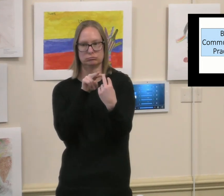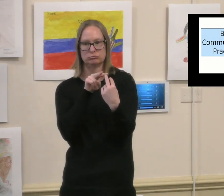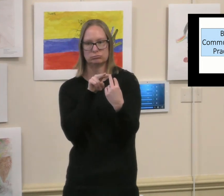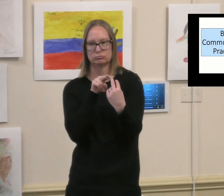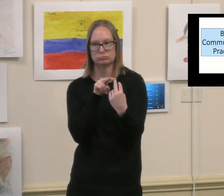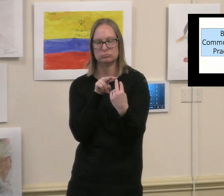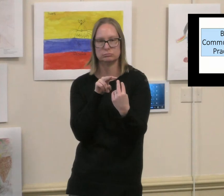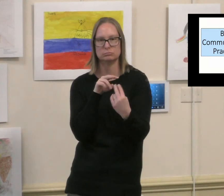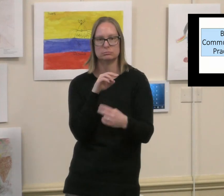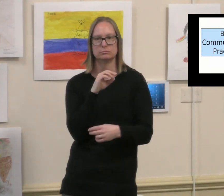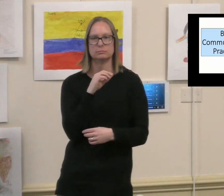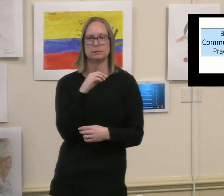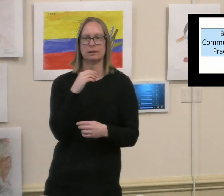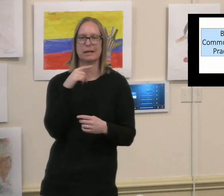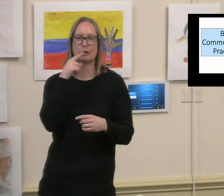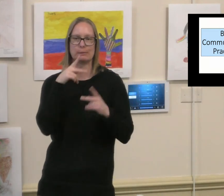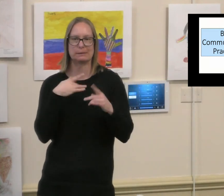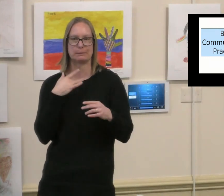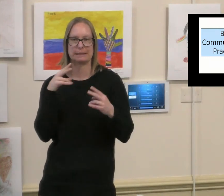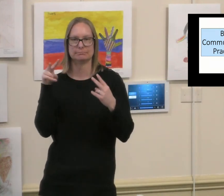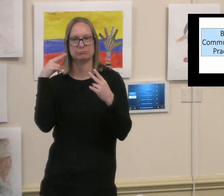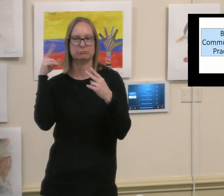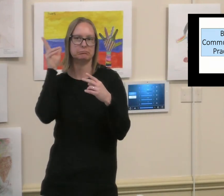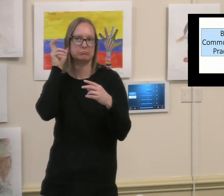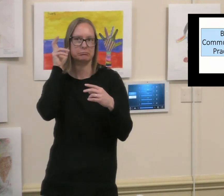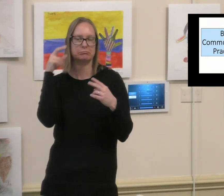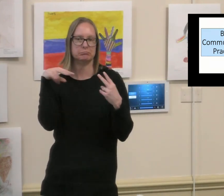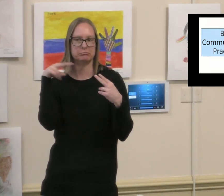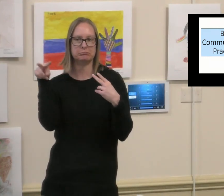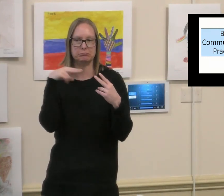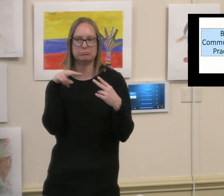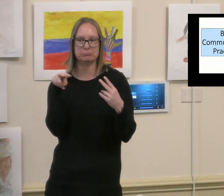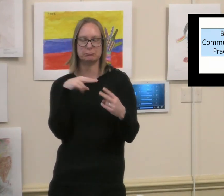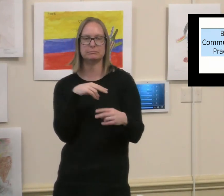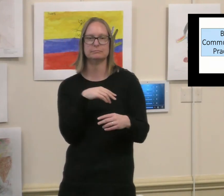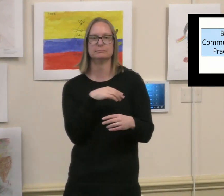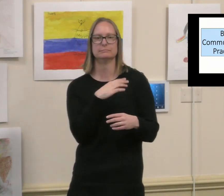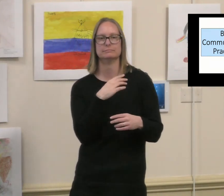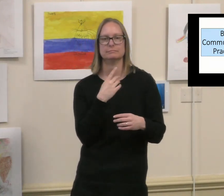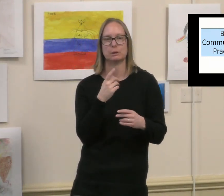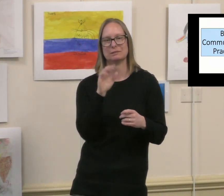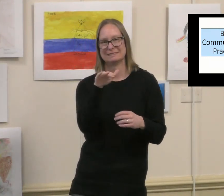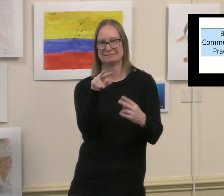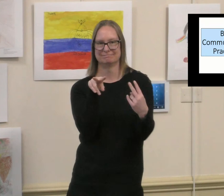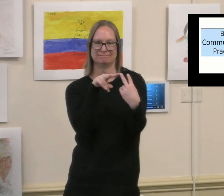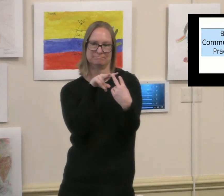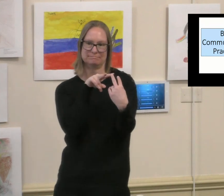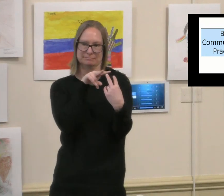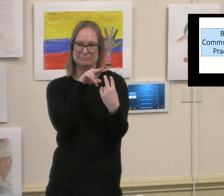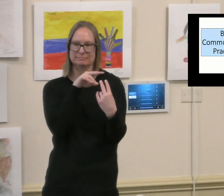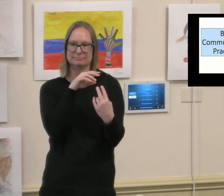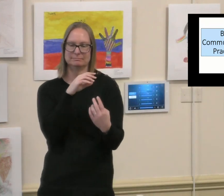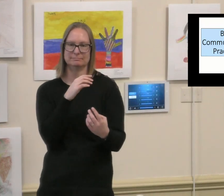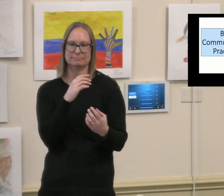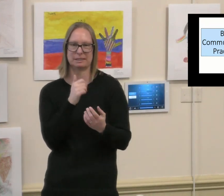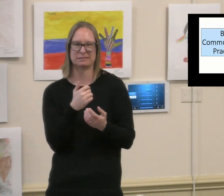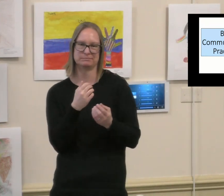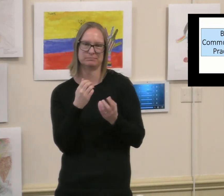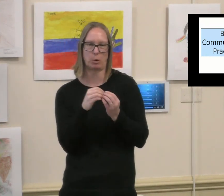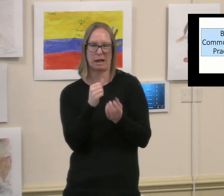just make sure you are maintaining that eye contact. Hearing people do tend to rely on their ears, so they are able to look away, but when you're speaking with a deaf